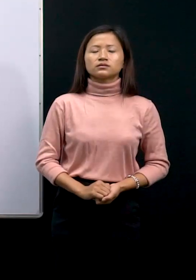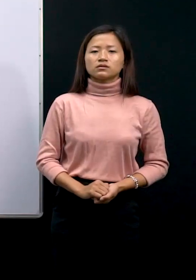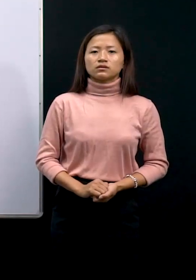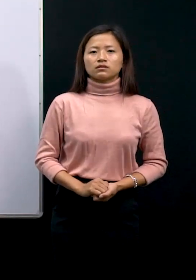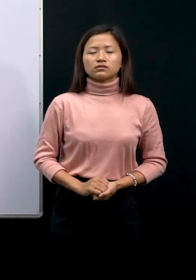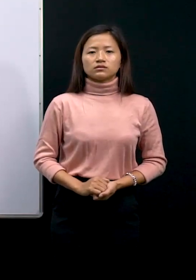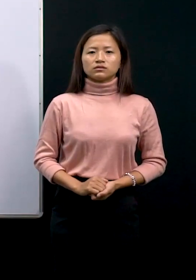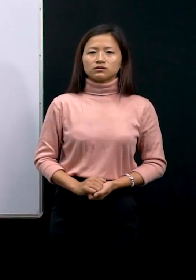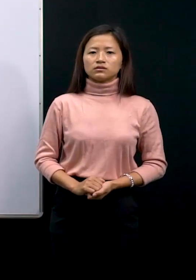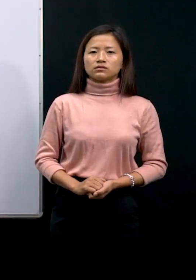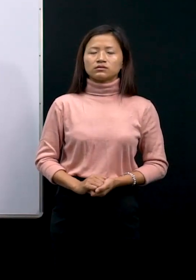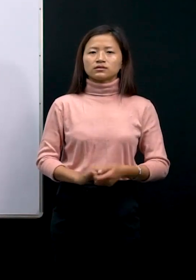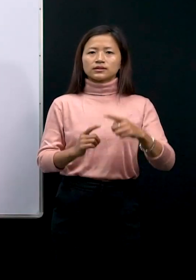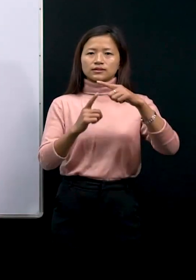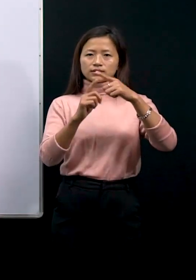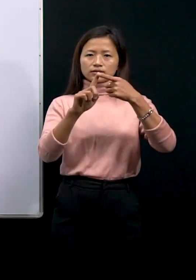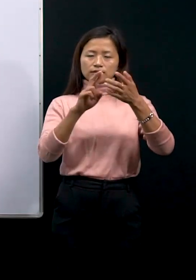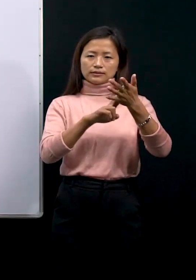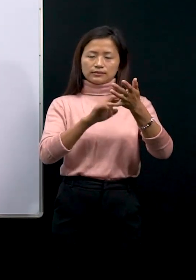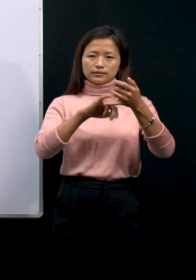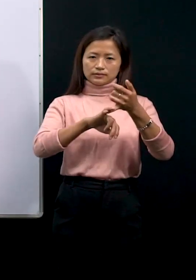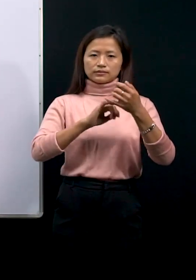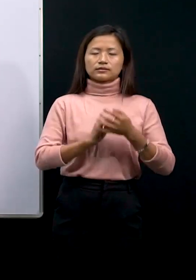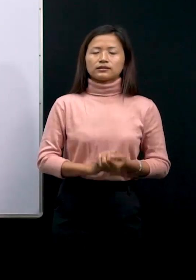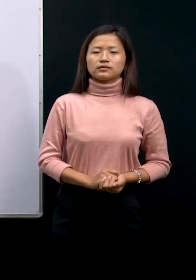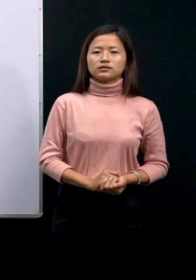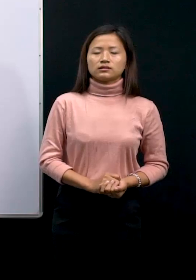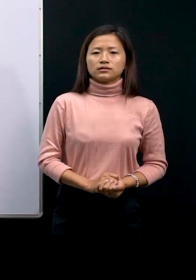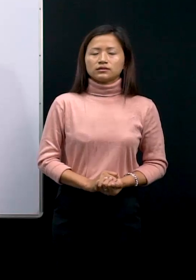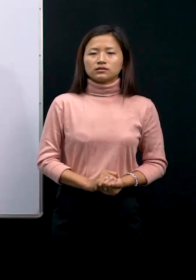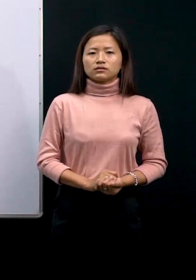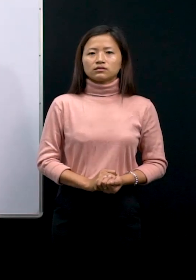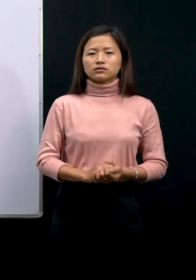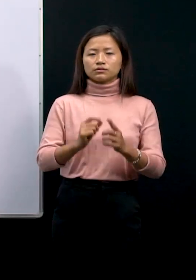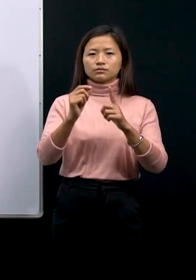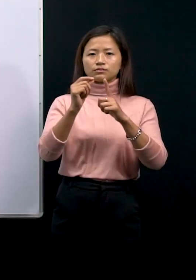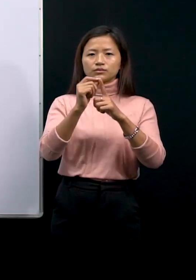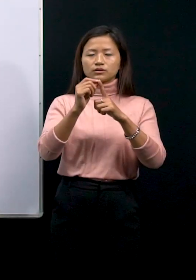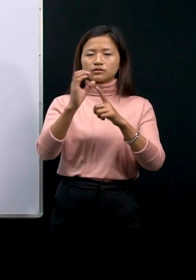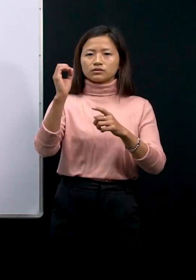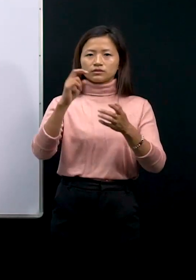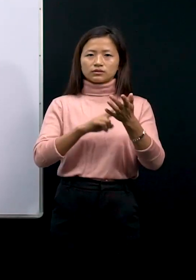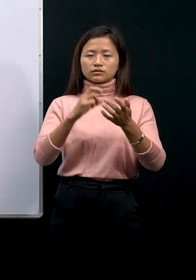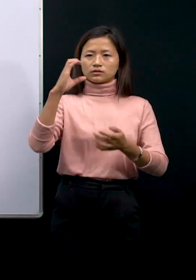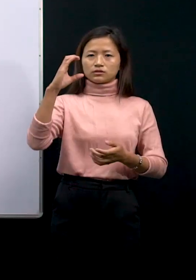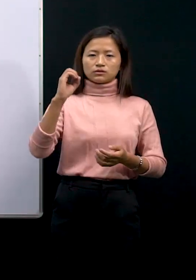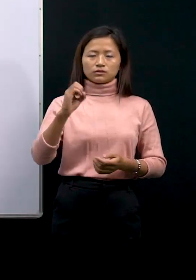Tangents. Okay, no problem. Next, PO and CO.